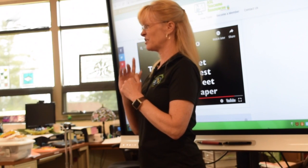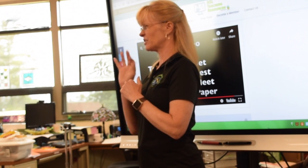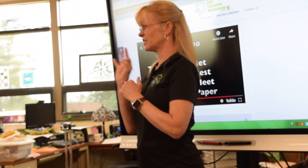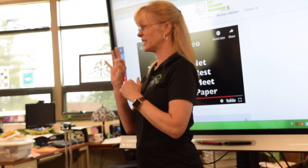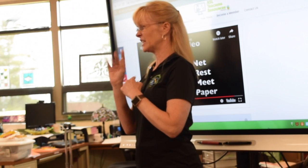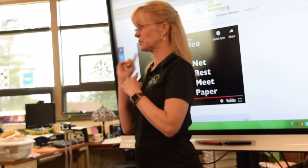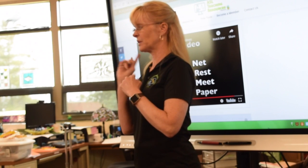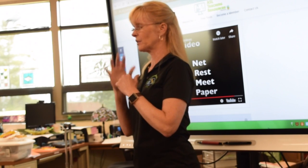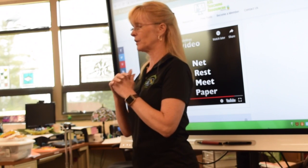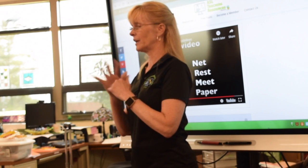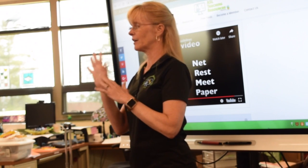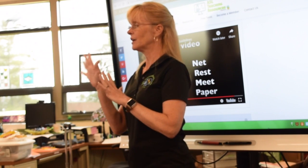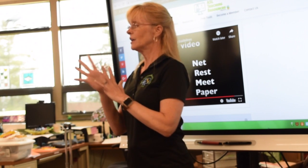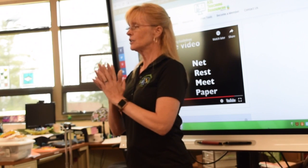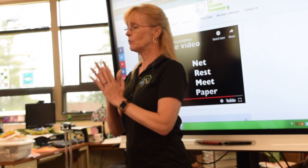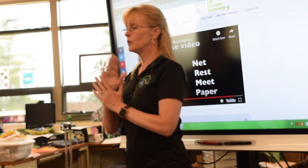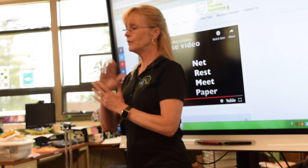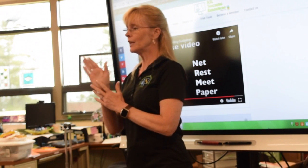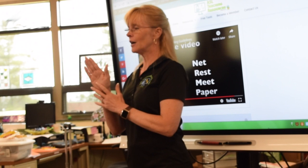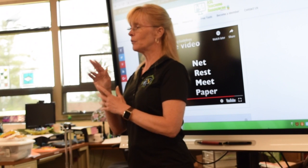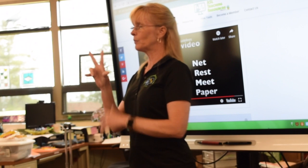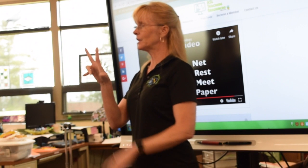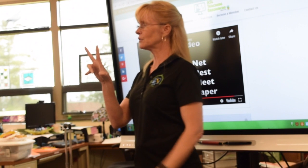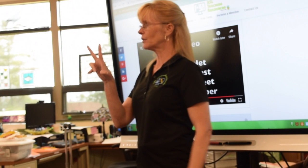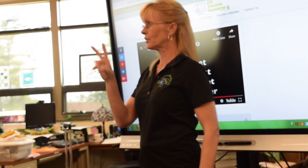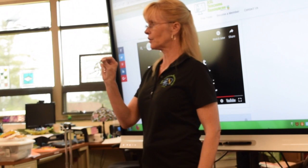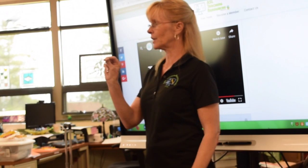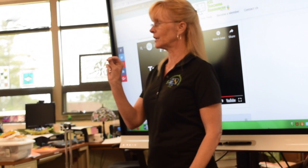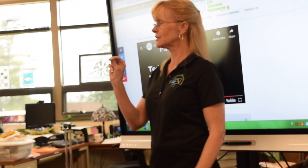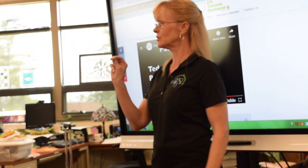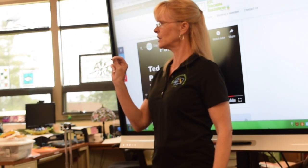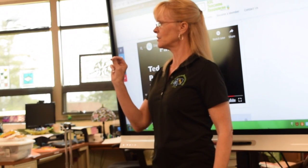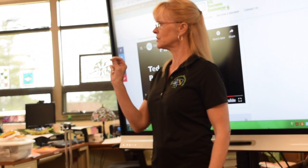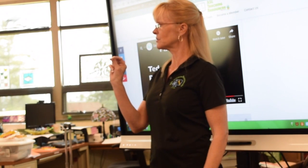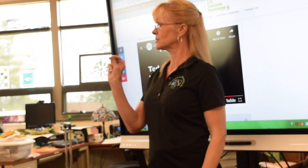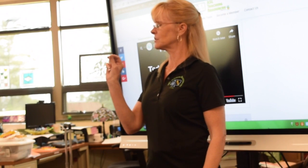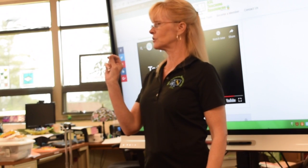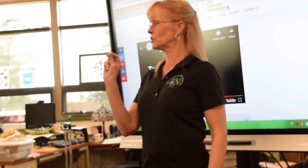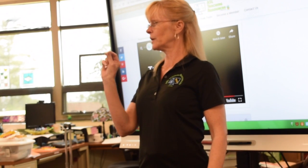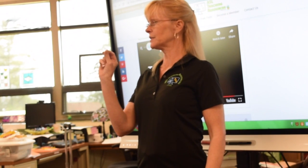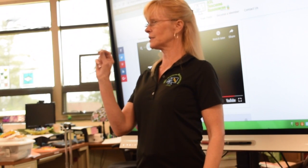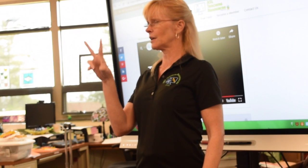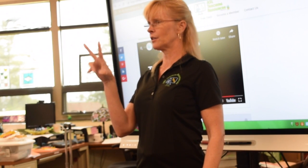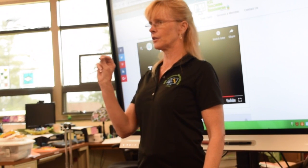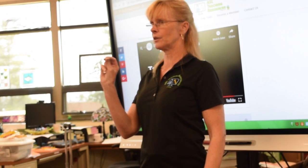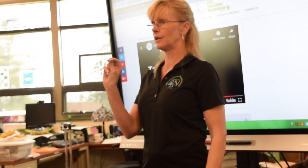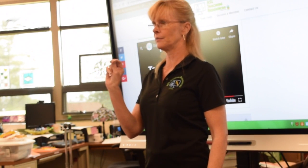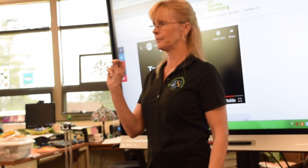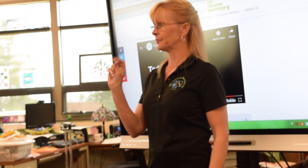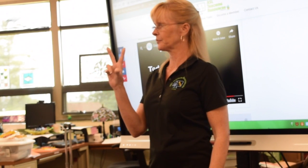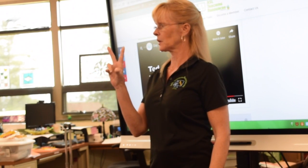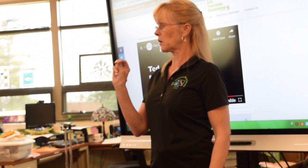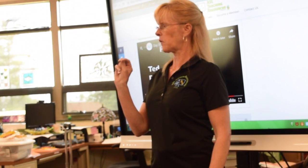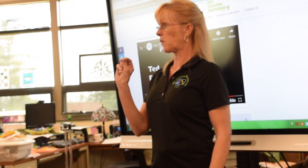are little hints we throw in there. So moving up, when we get to our 30s, who knows there's 2 ways to sign 30?